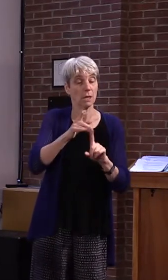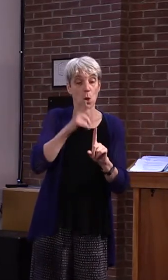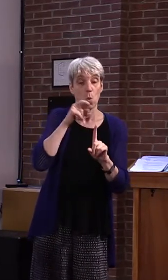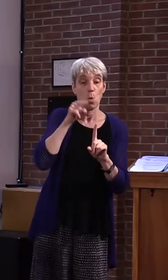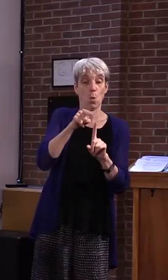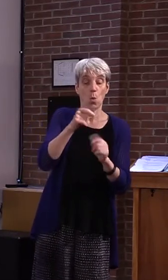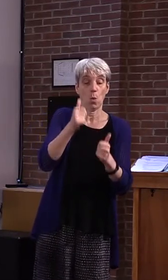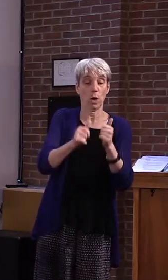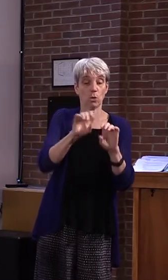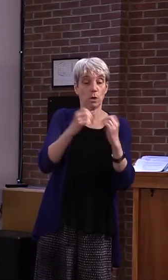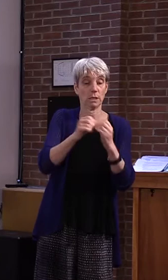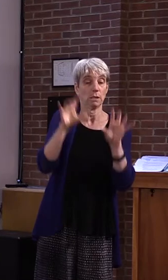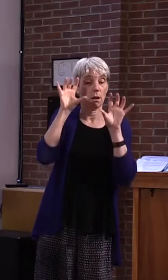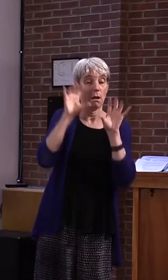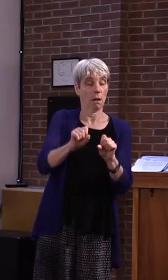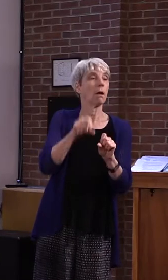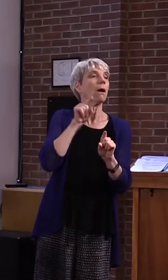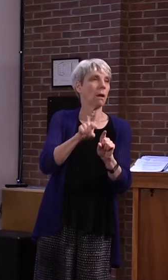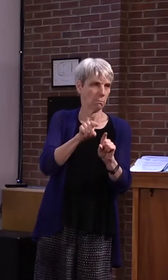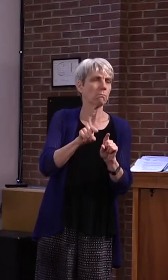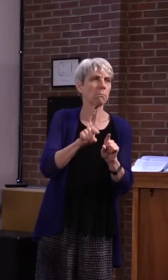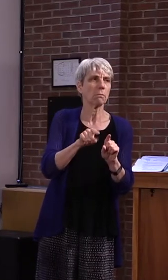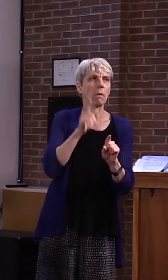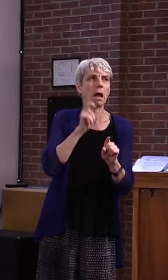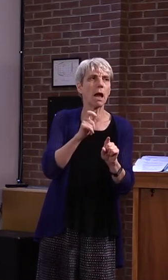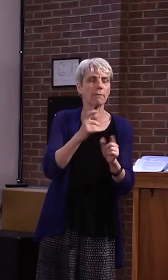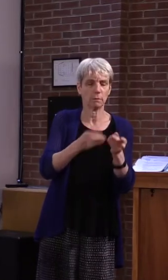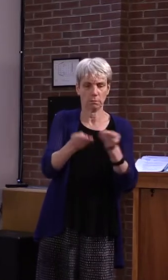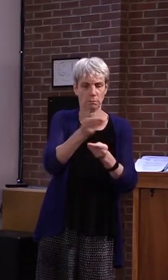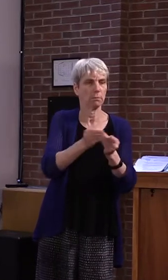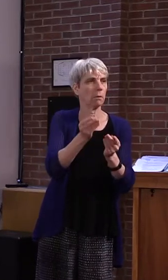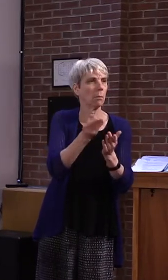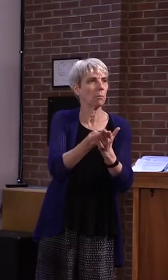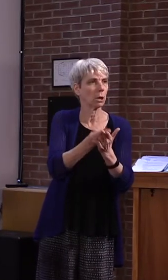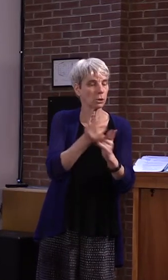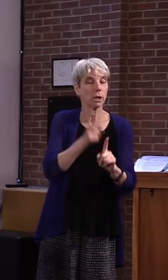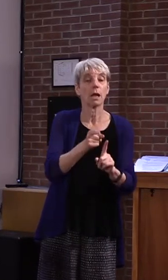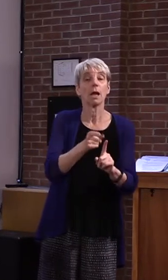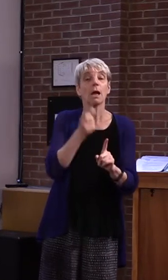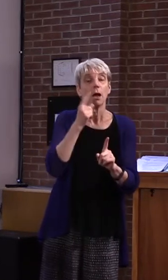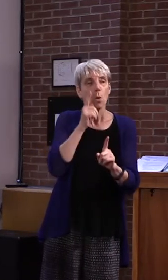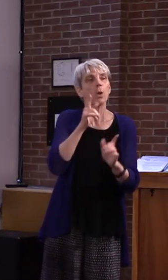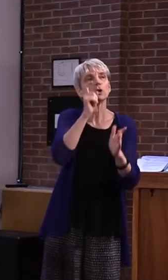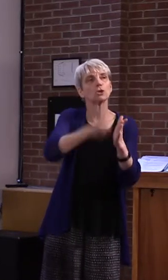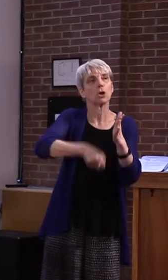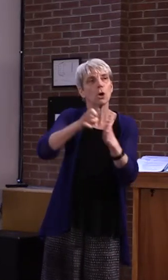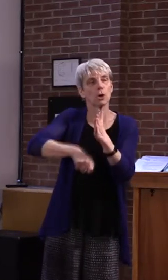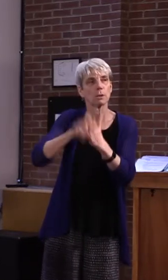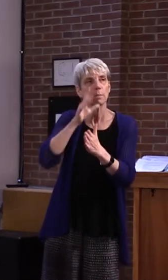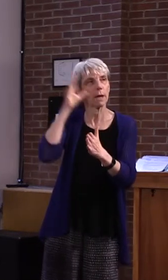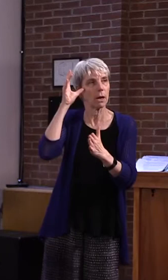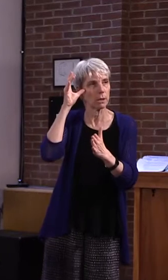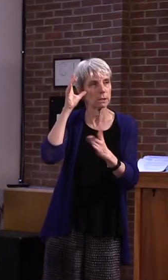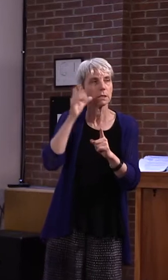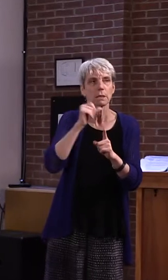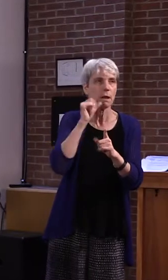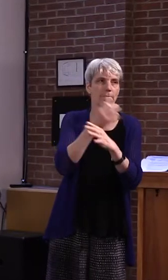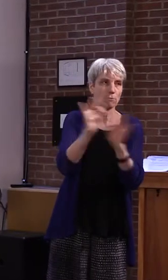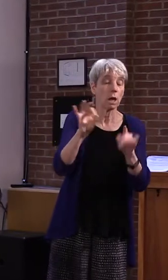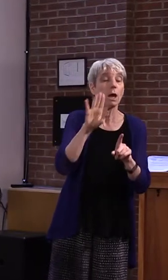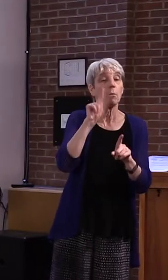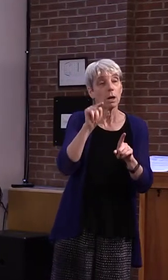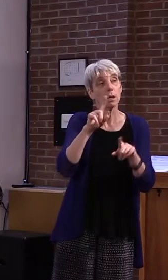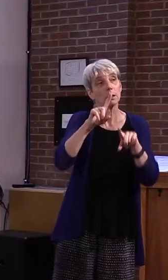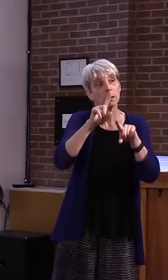provider. And there will be a charge to the parents. Now, we will be able to provide some assistance to parents depending